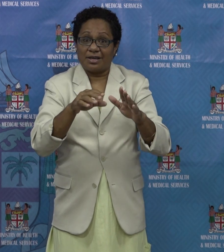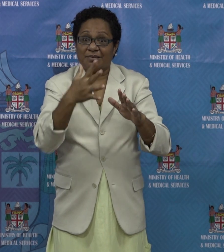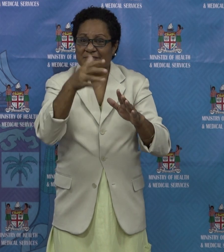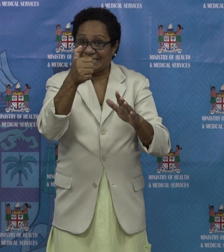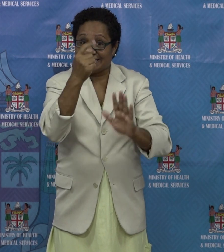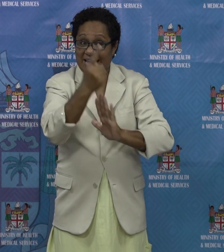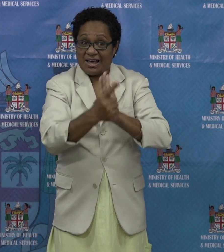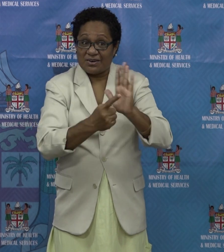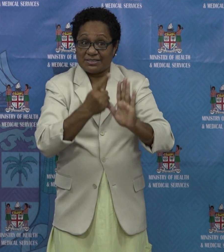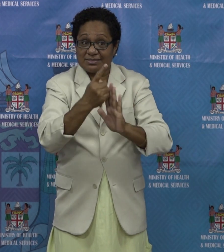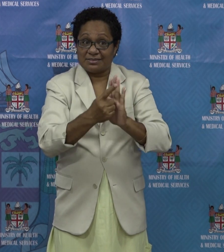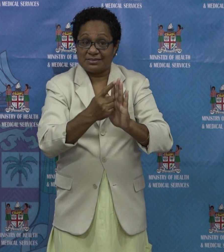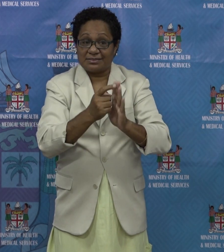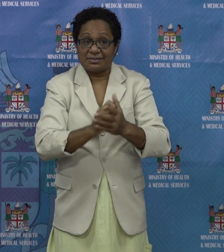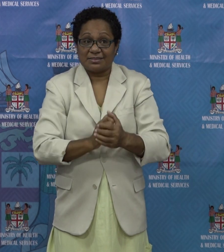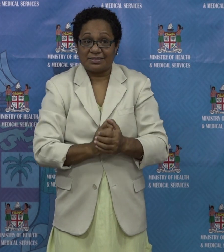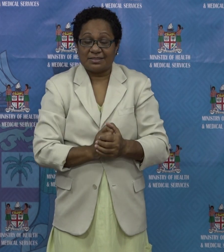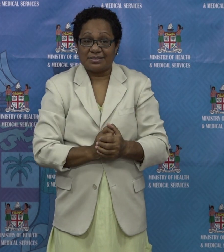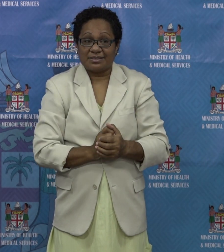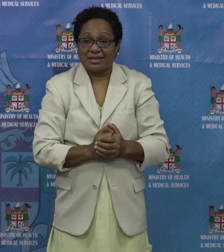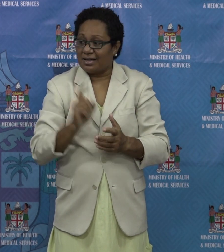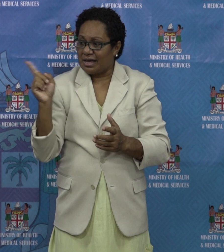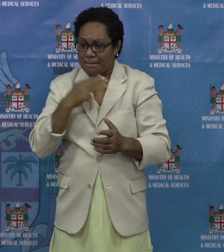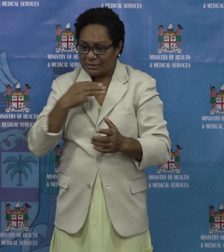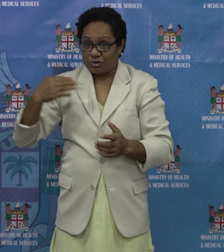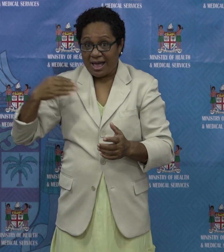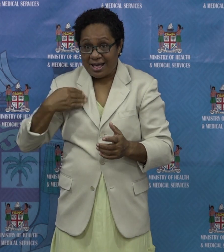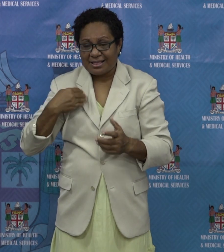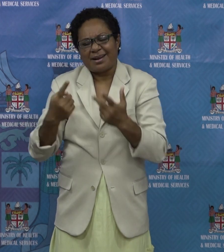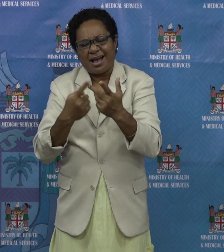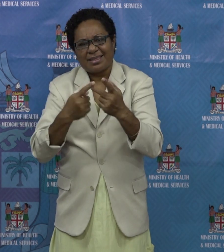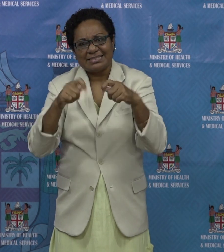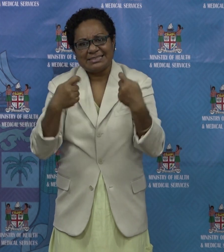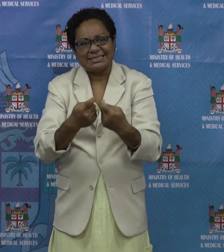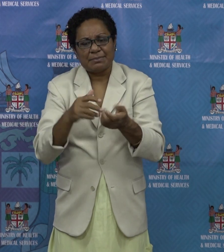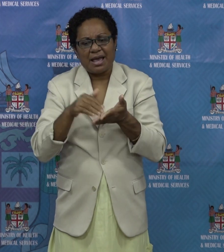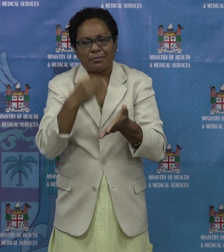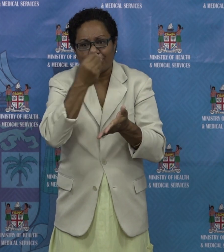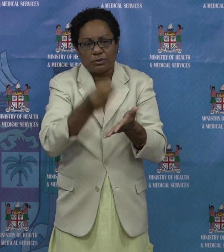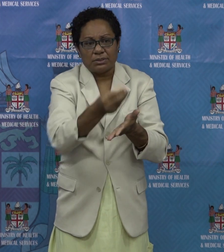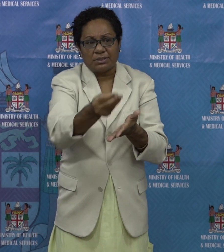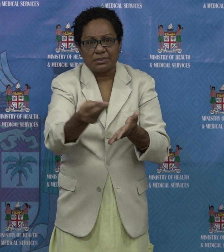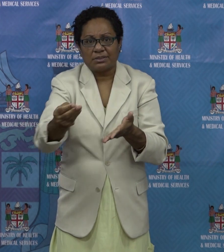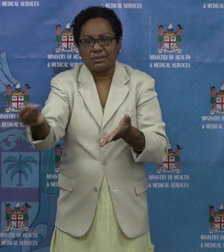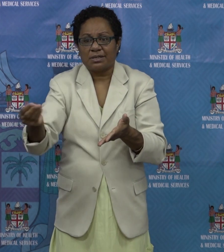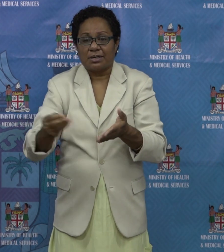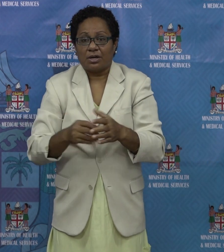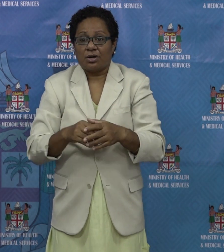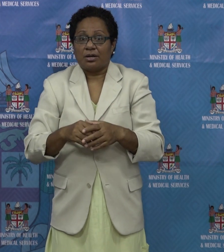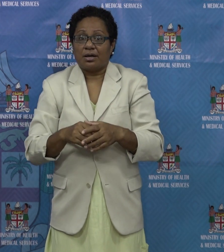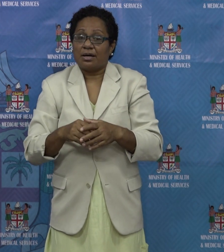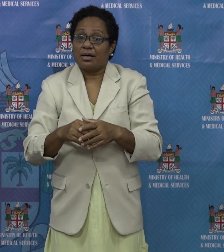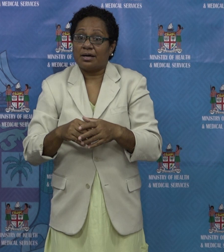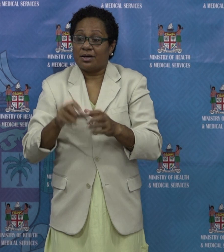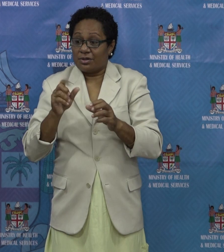Ministry of Health, together with other relevant bodies, were helping in distribution of rations. We know with the ones that will be starting from Sunday noon